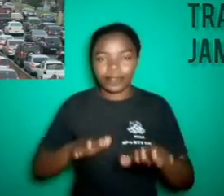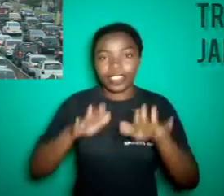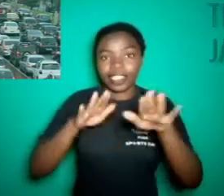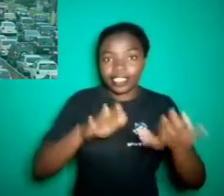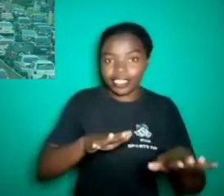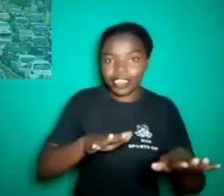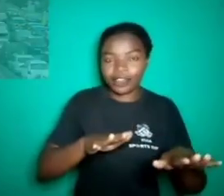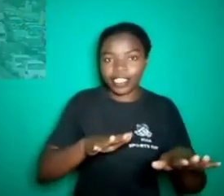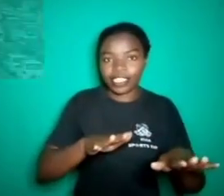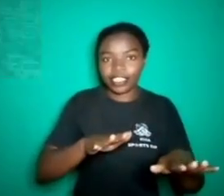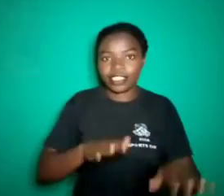traffic.